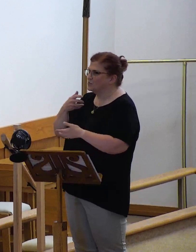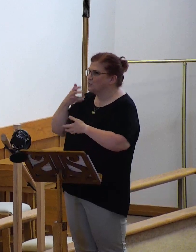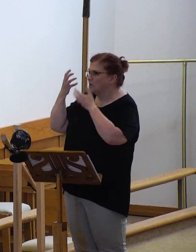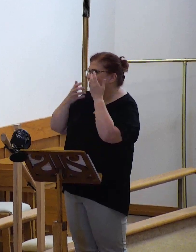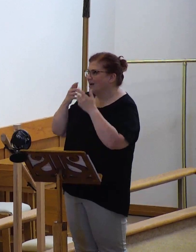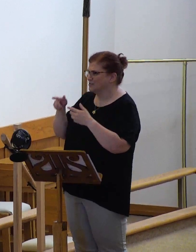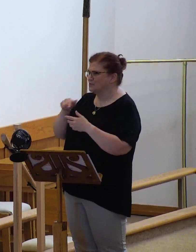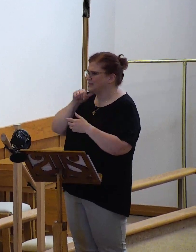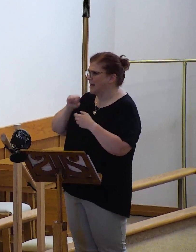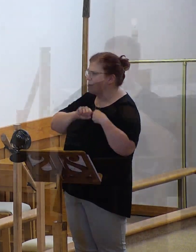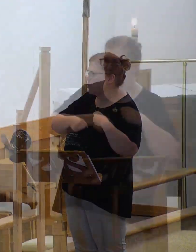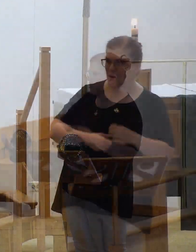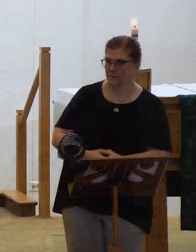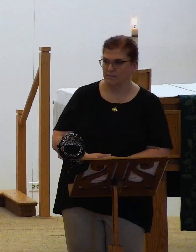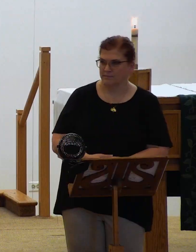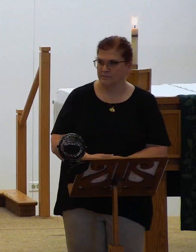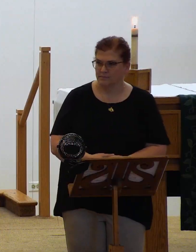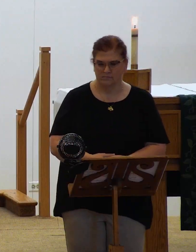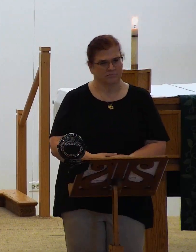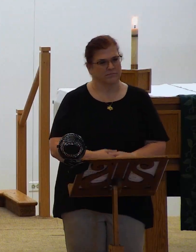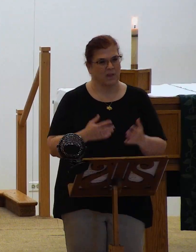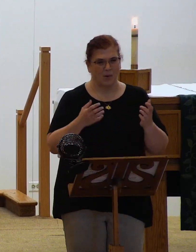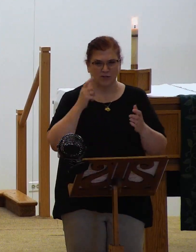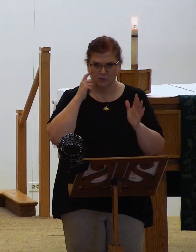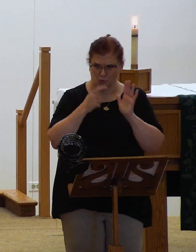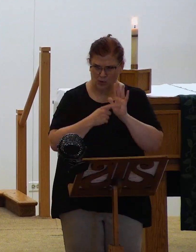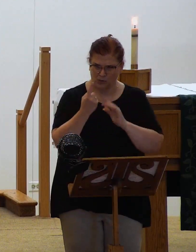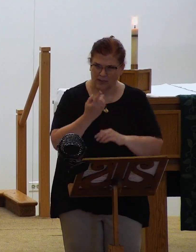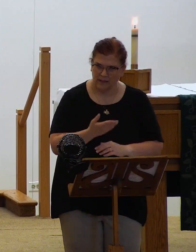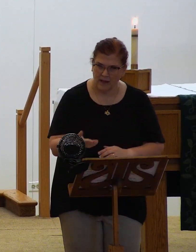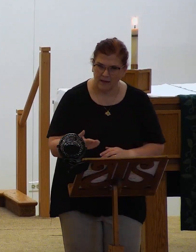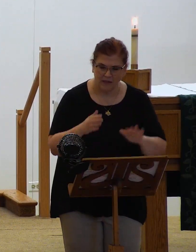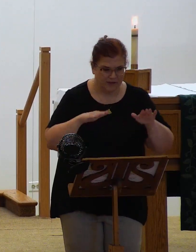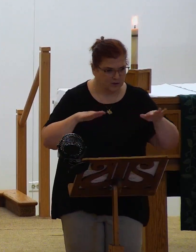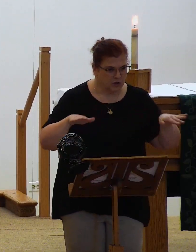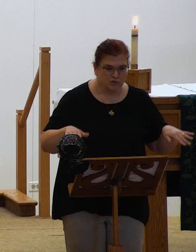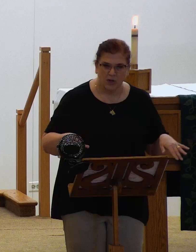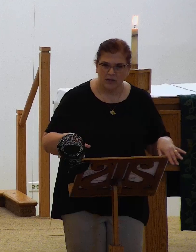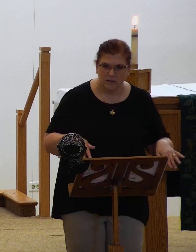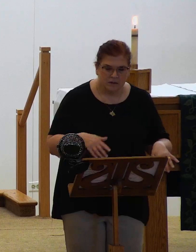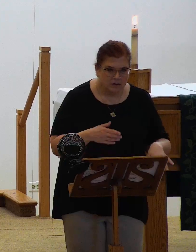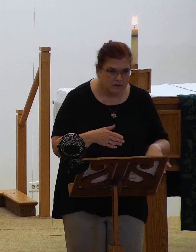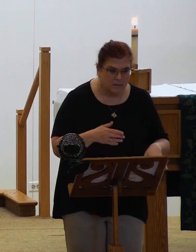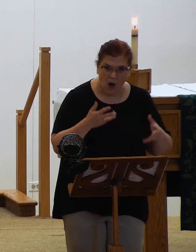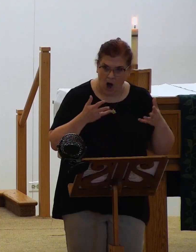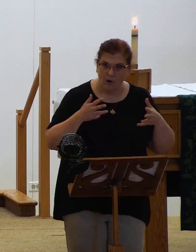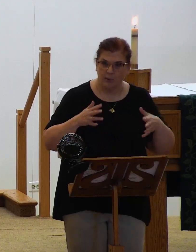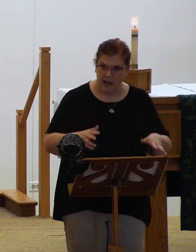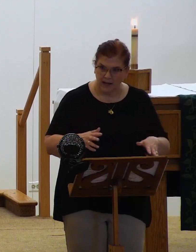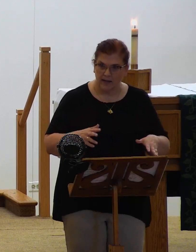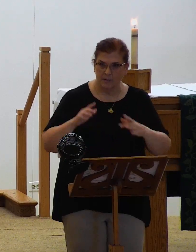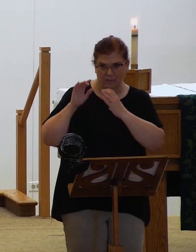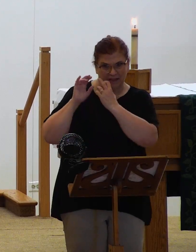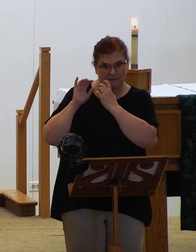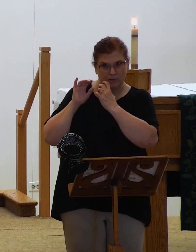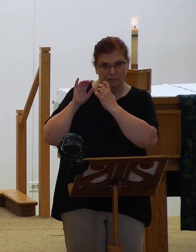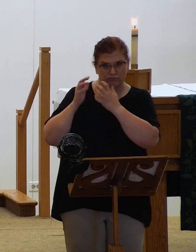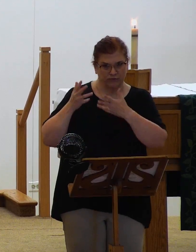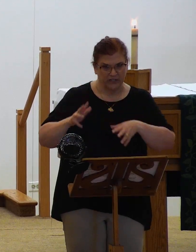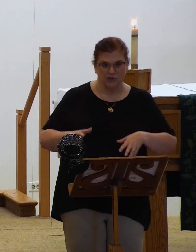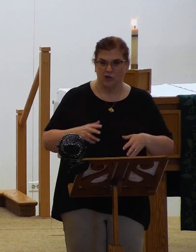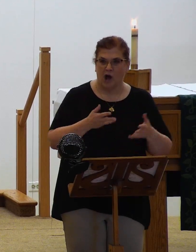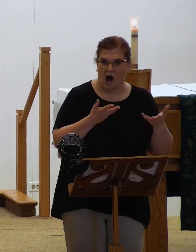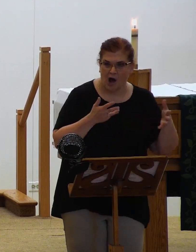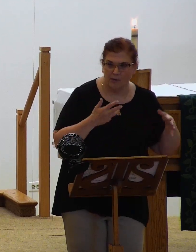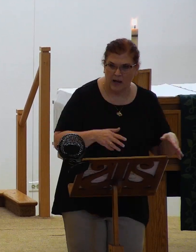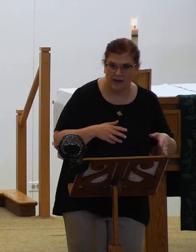not mourn.'" I want you to notice one thing. These children have already played the flute, and they have